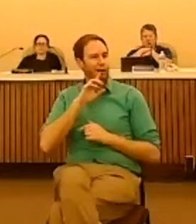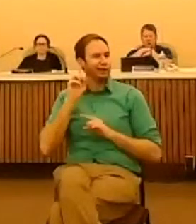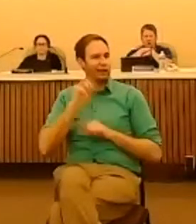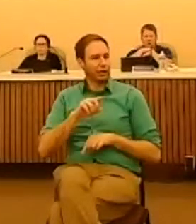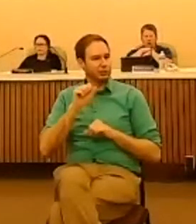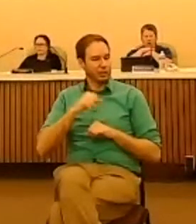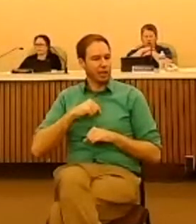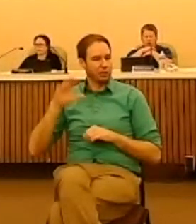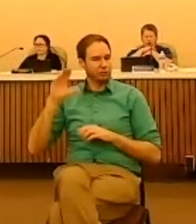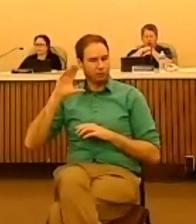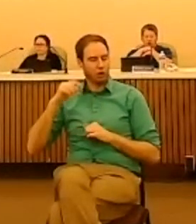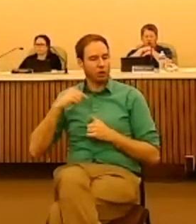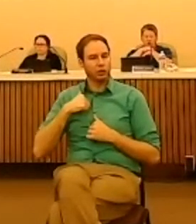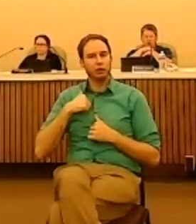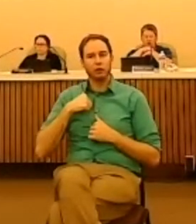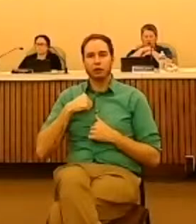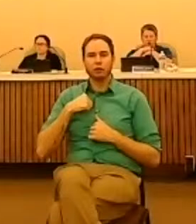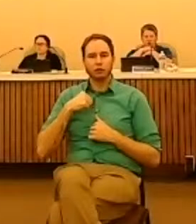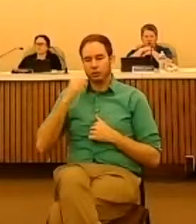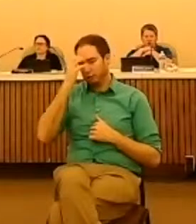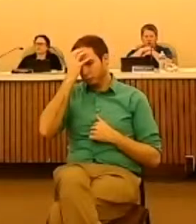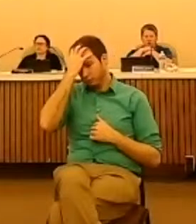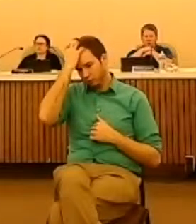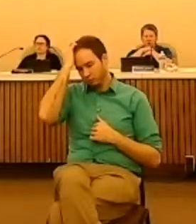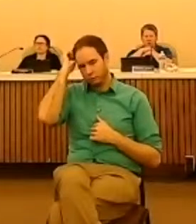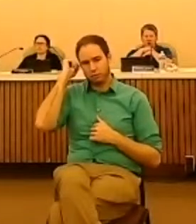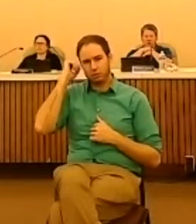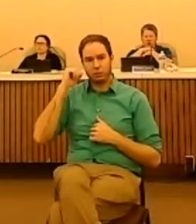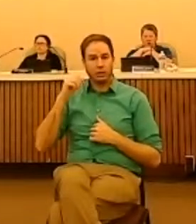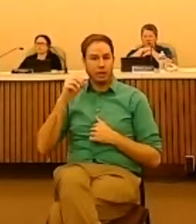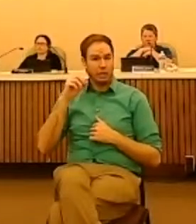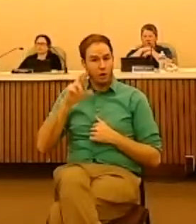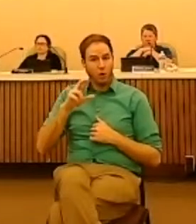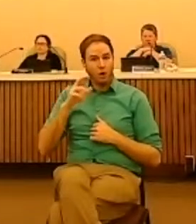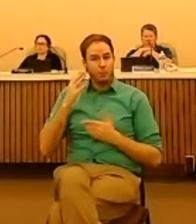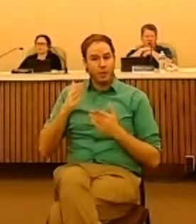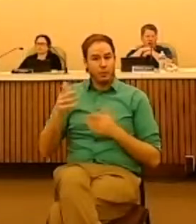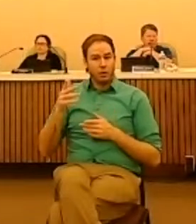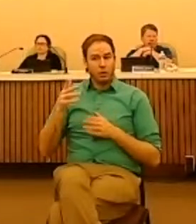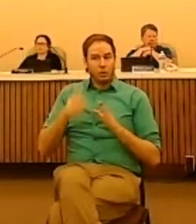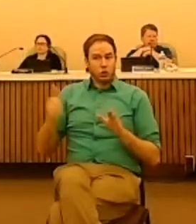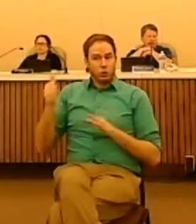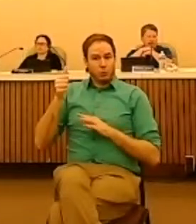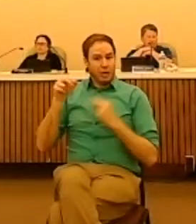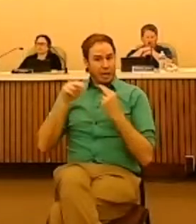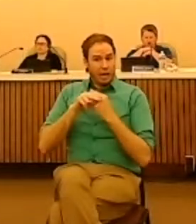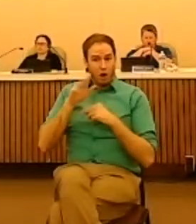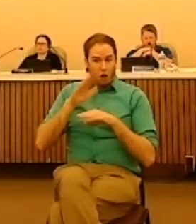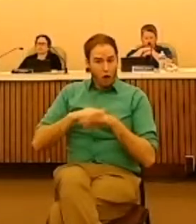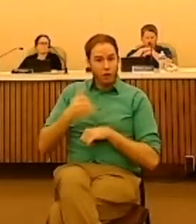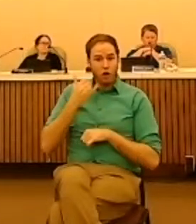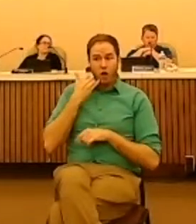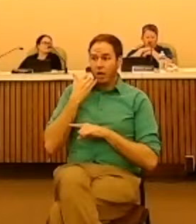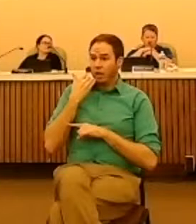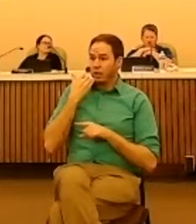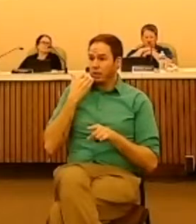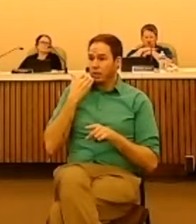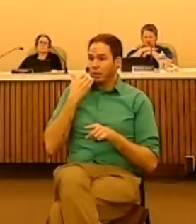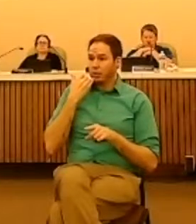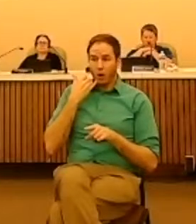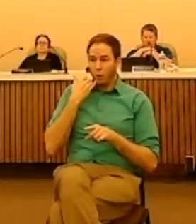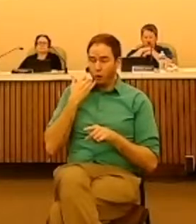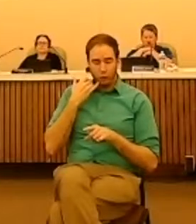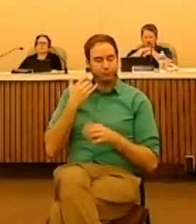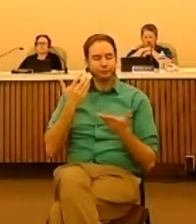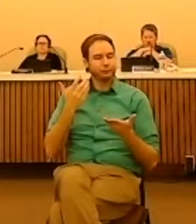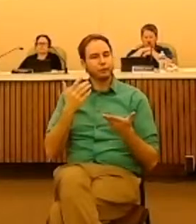answer. Unless it's distinctly possible our superintendent of highways is on. It might be,